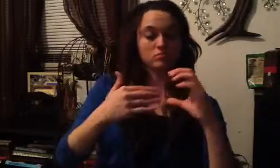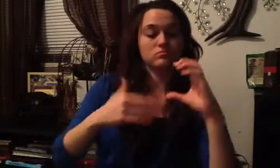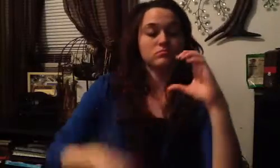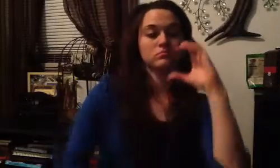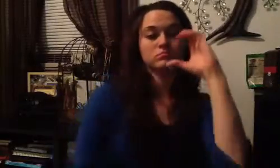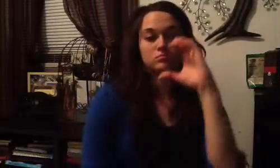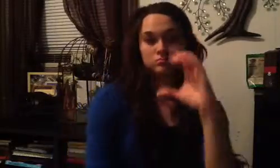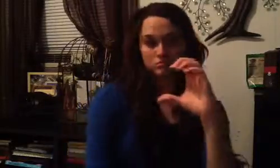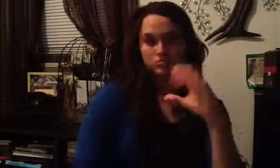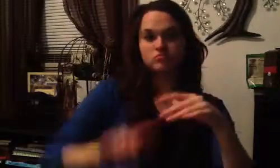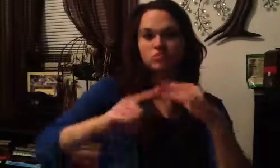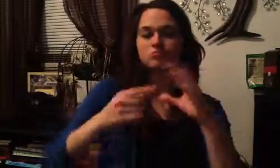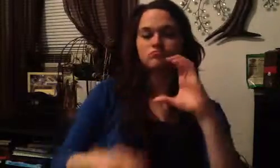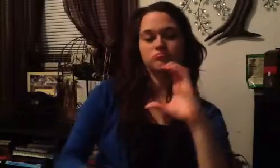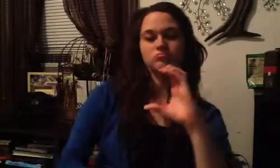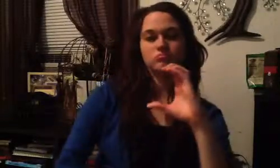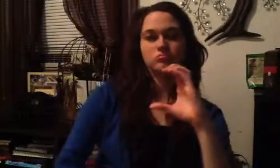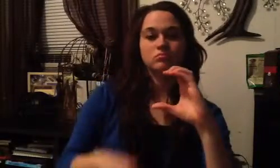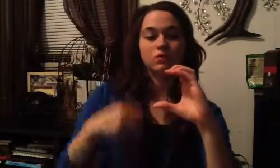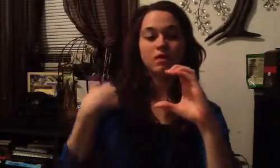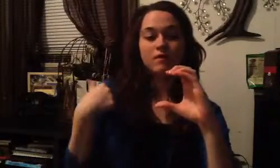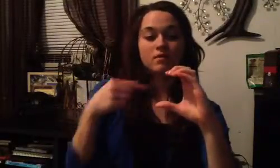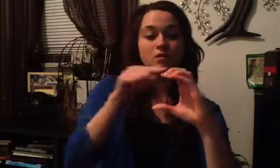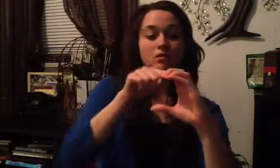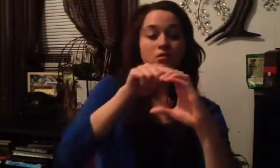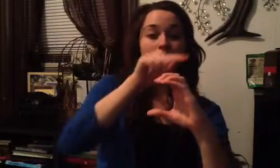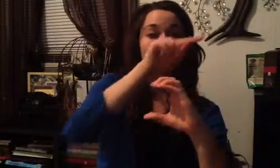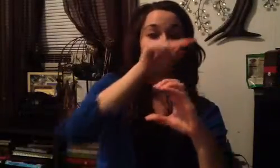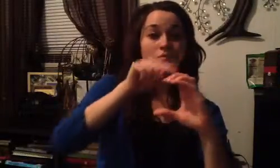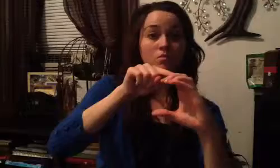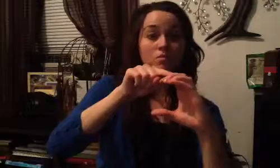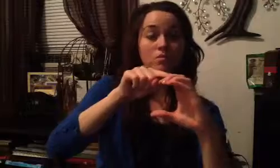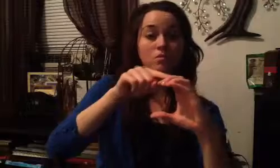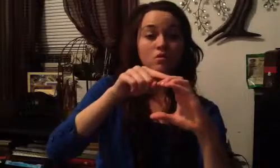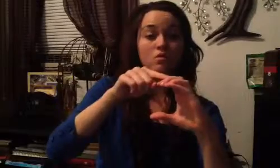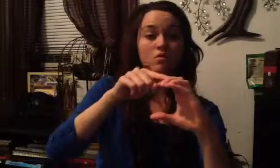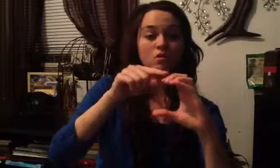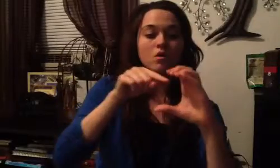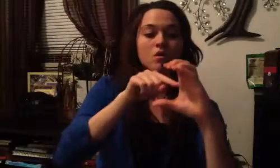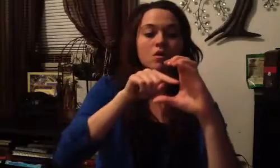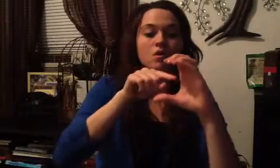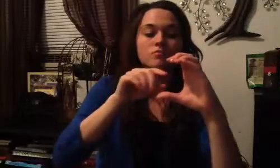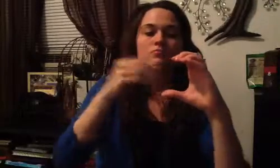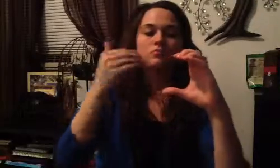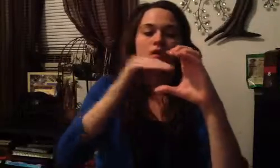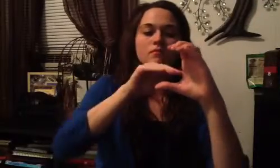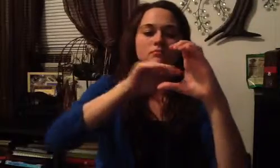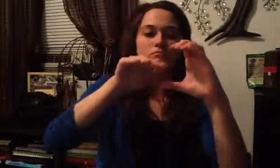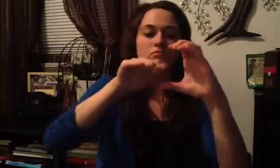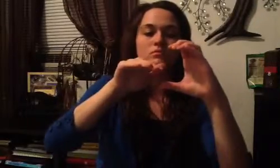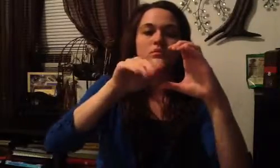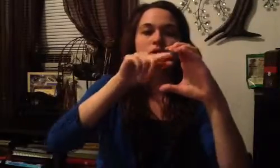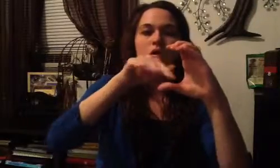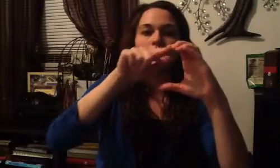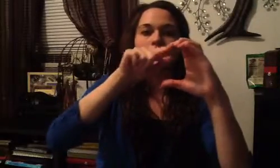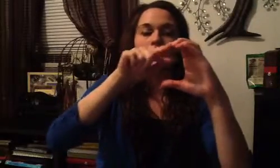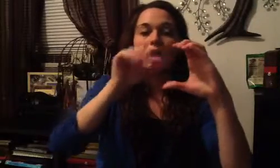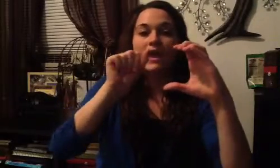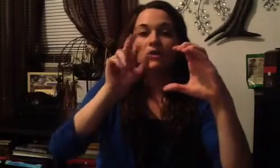the right atrium, by way of the superior vena cava. And also blood